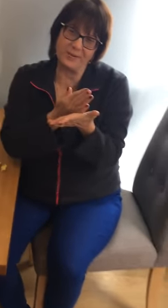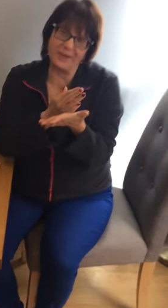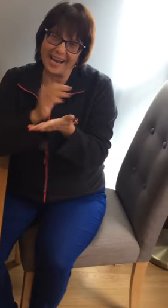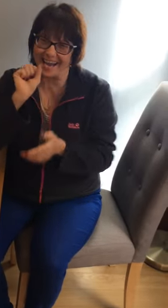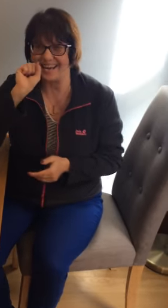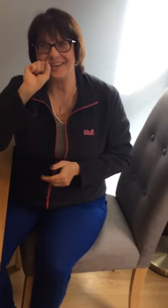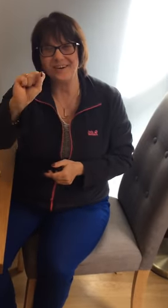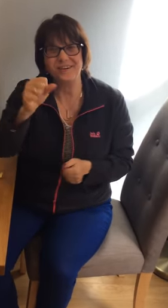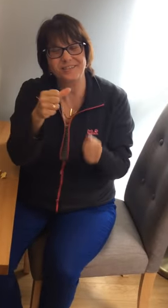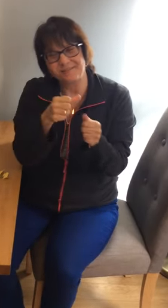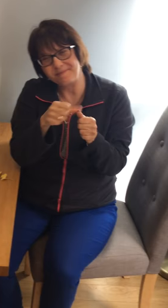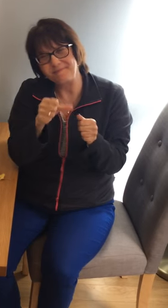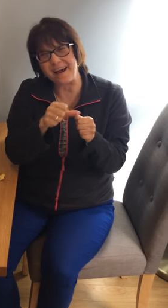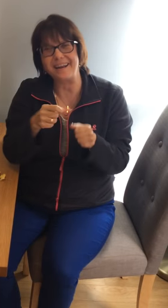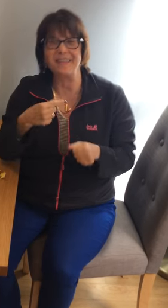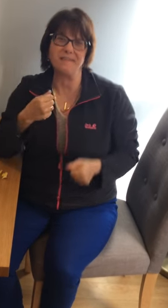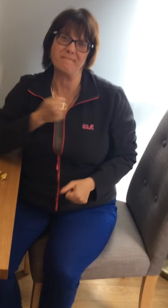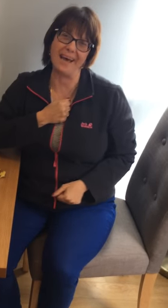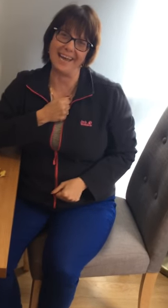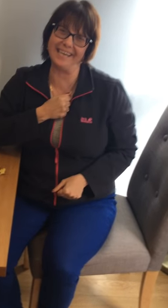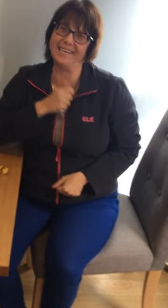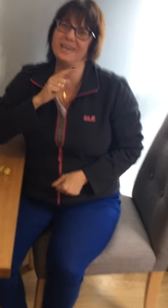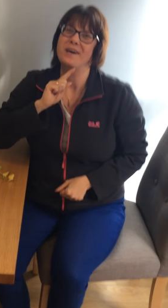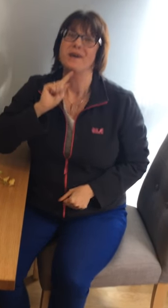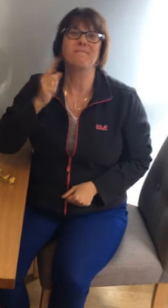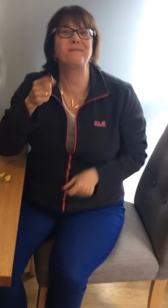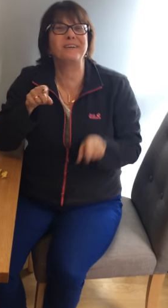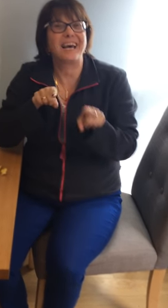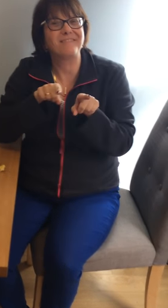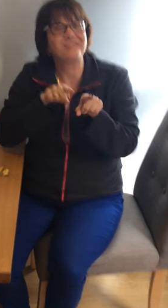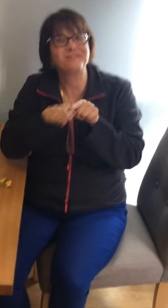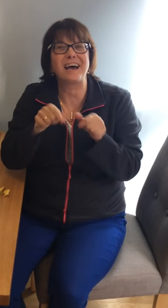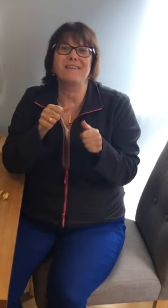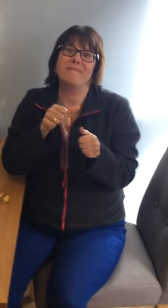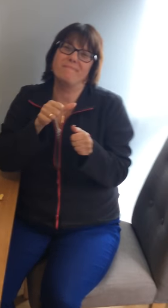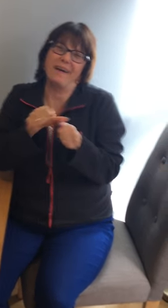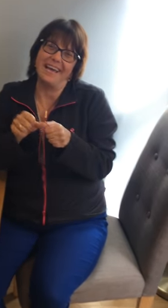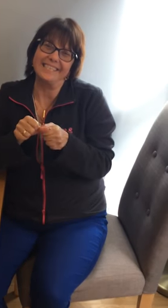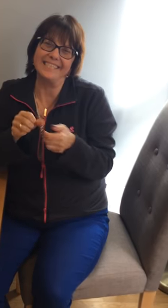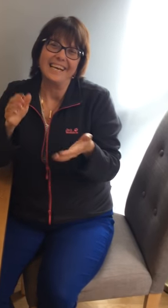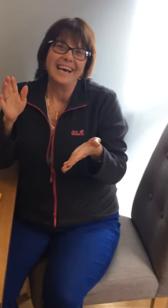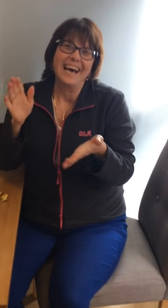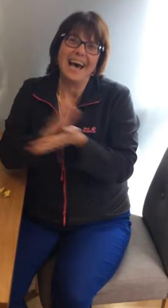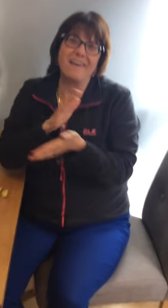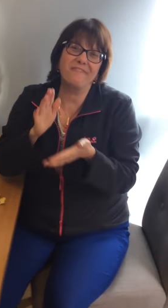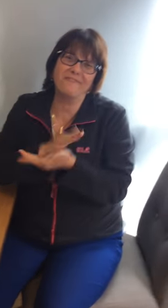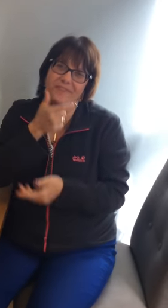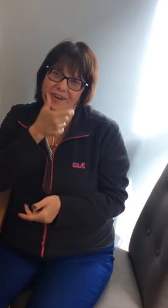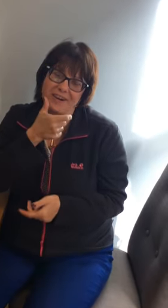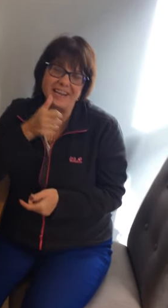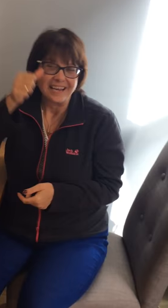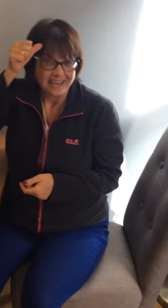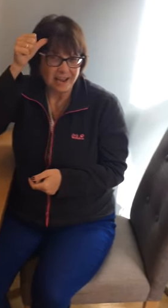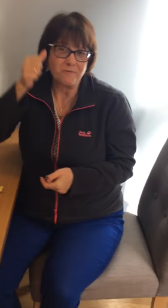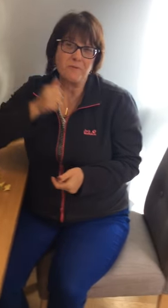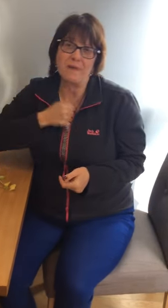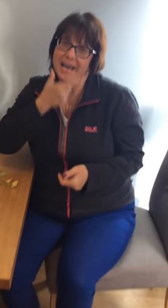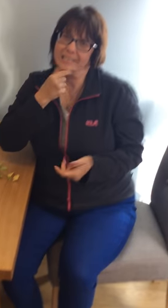I hope and I'm sure yours will be better than mine. But I've tried my best. Have fun. I know my